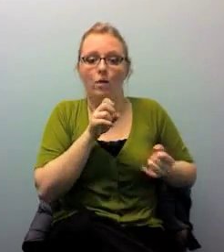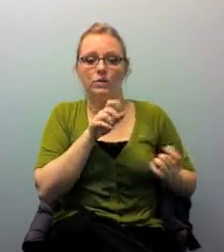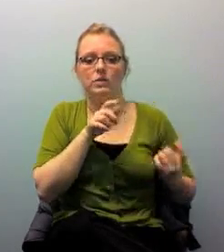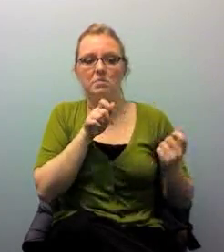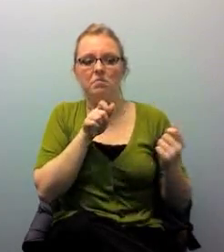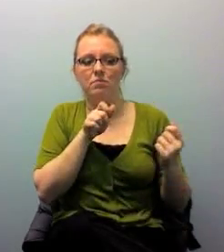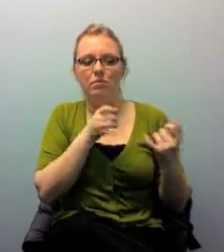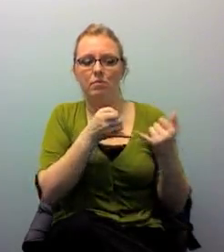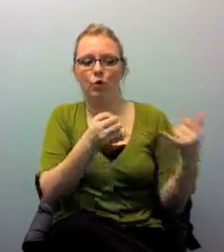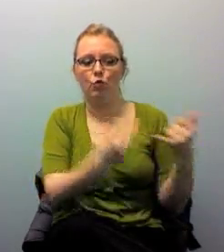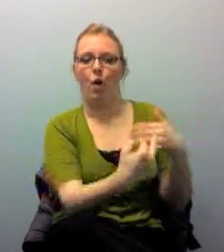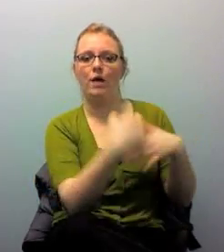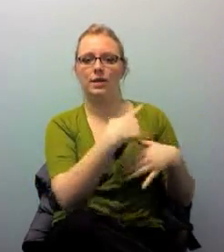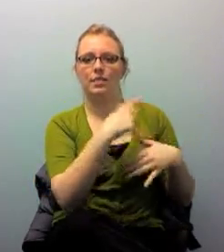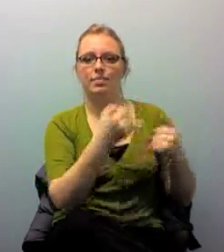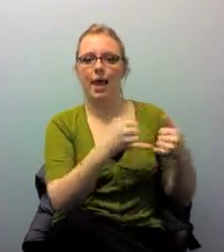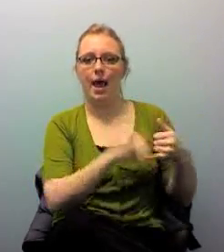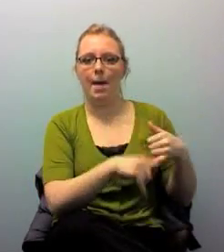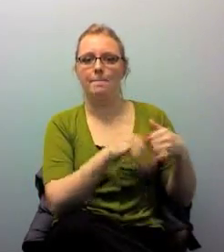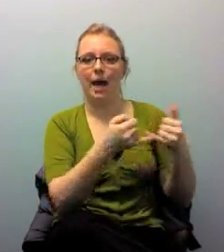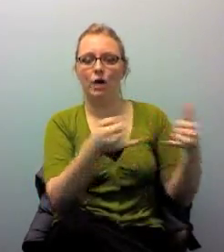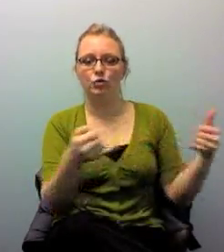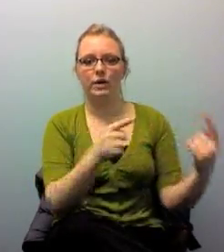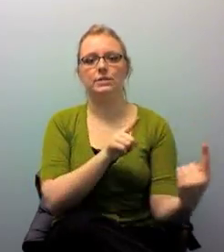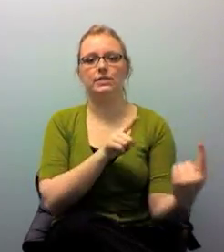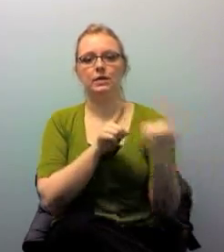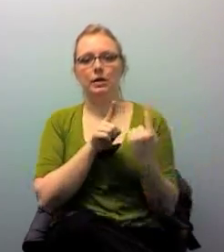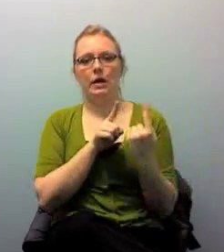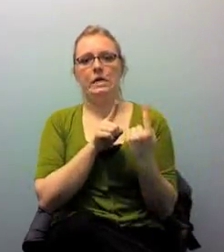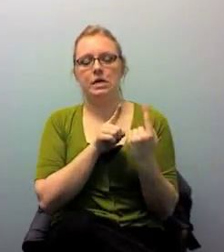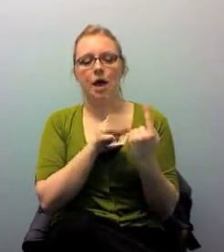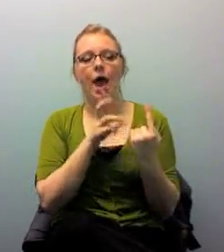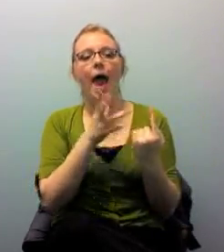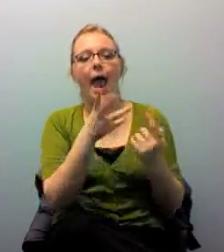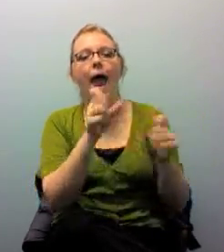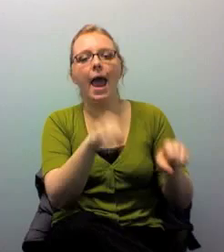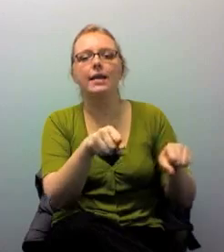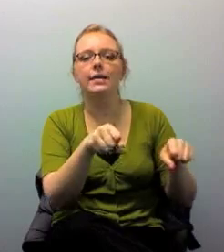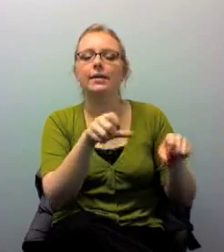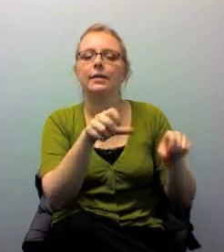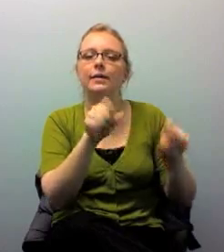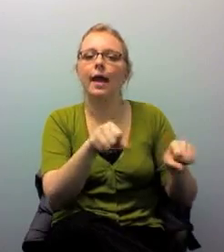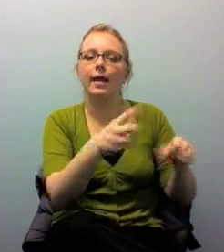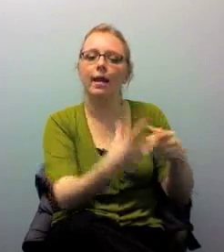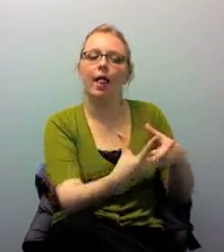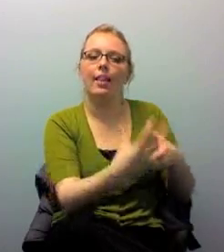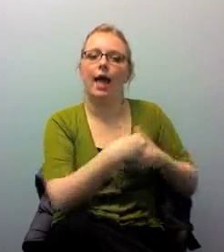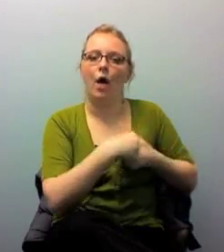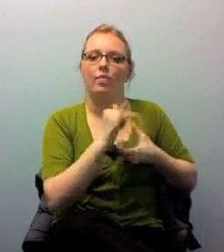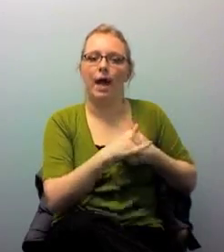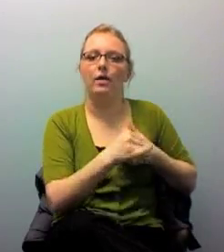also allows for closeness whenever that's necessary. Boundaries help us to have an identity of our